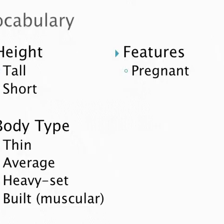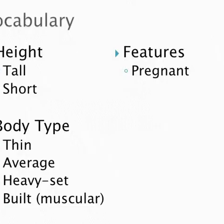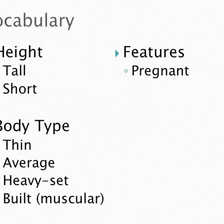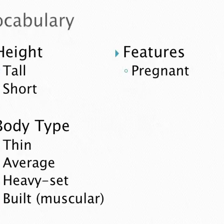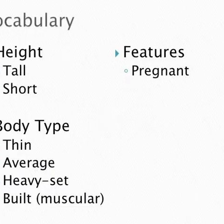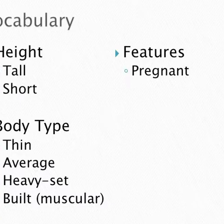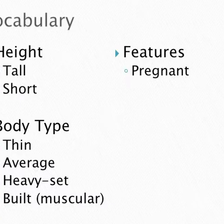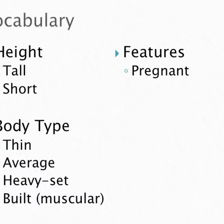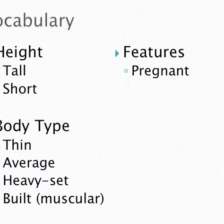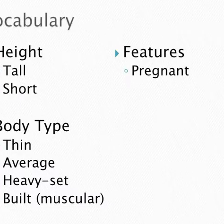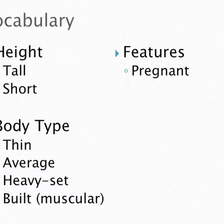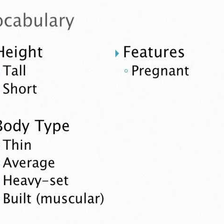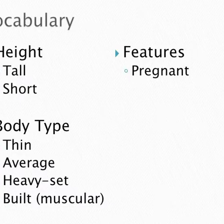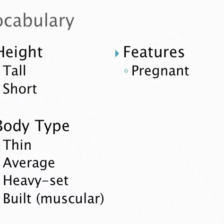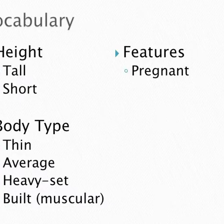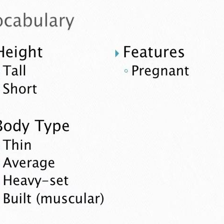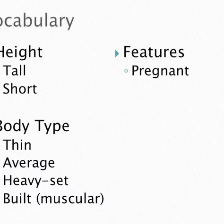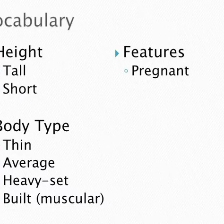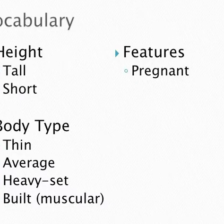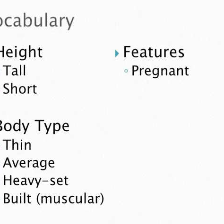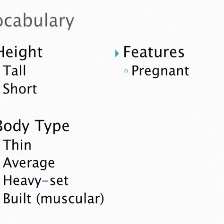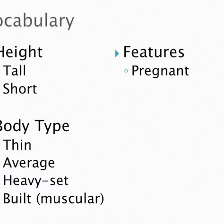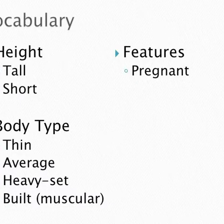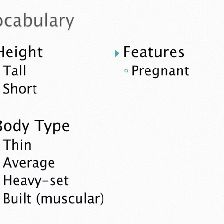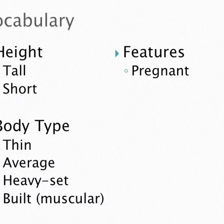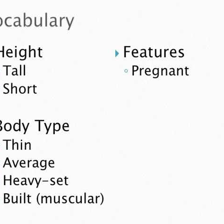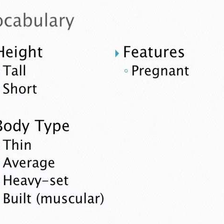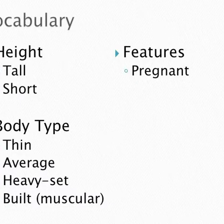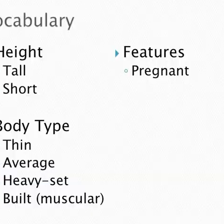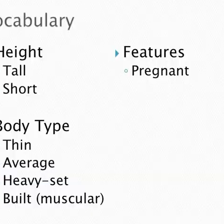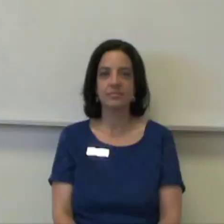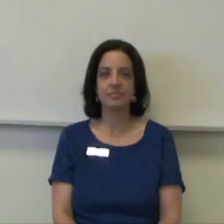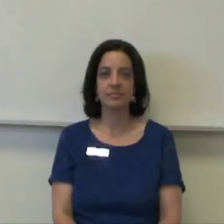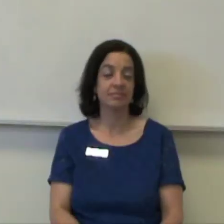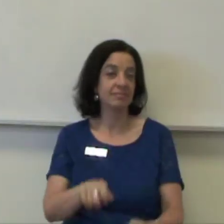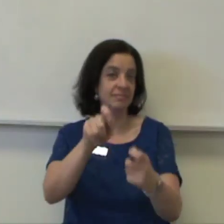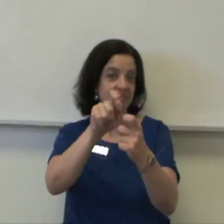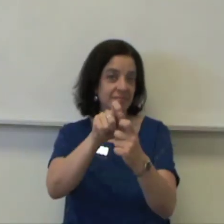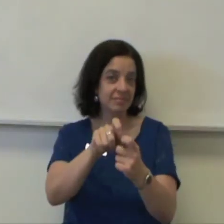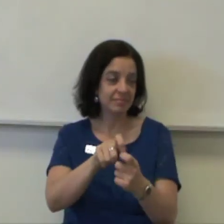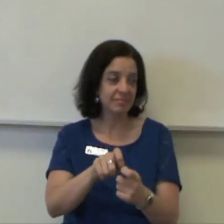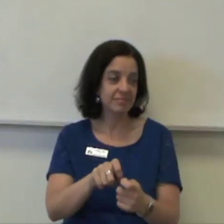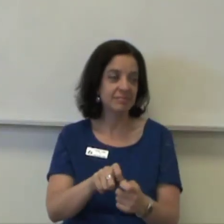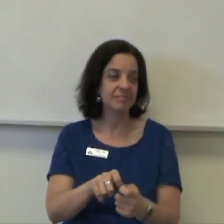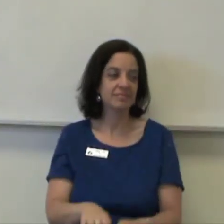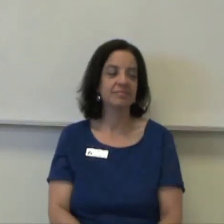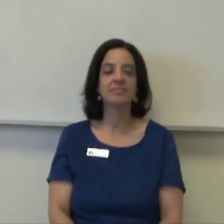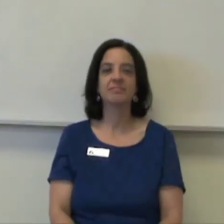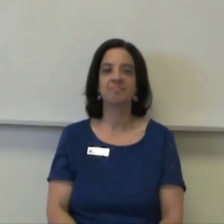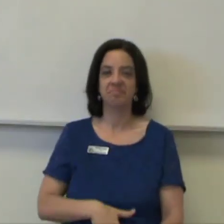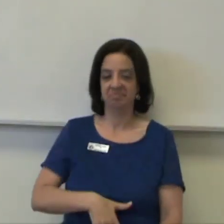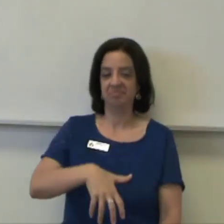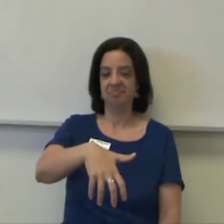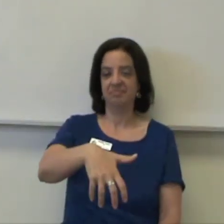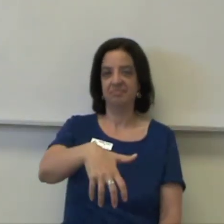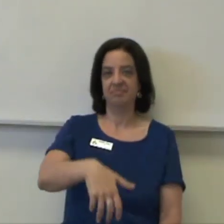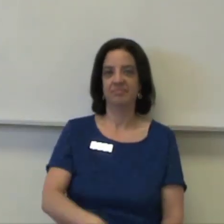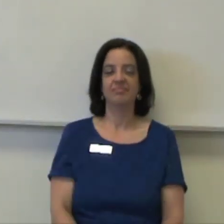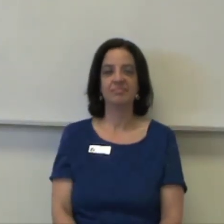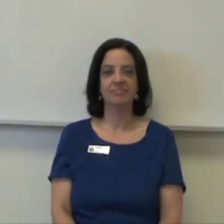The last part are details or specific features like being pregnant. Here's the details. And there's the sign